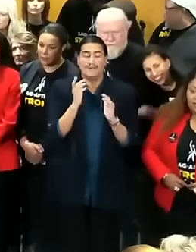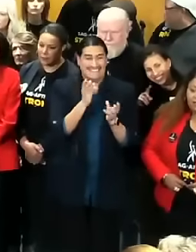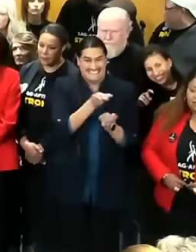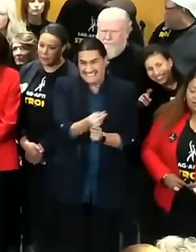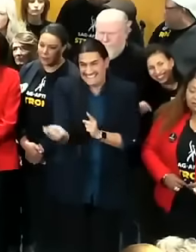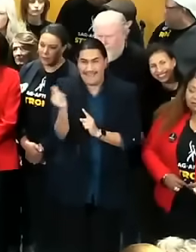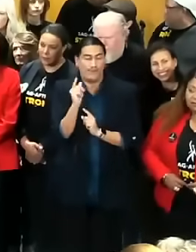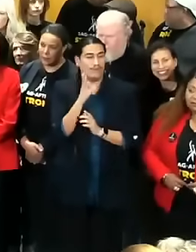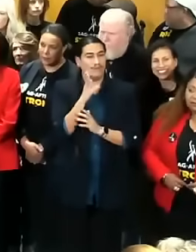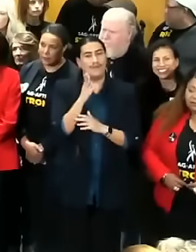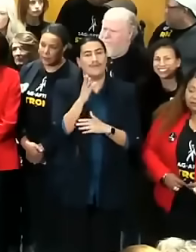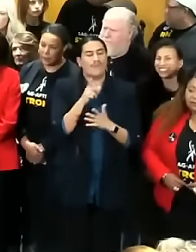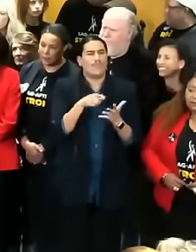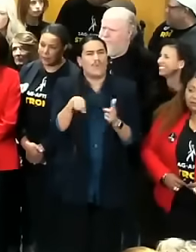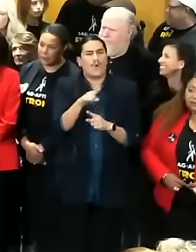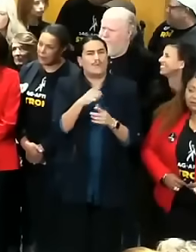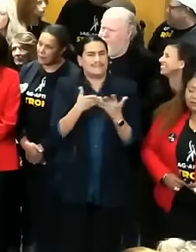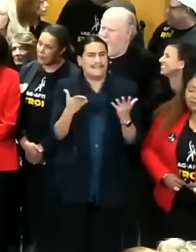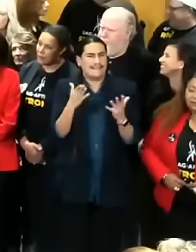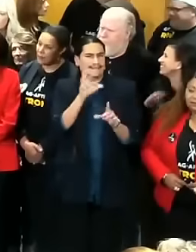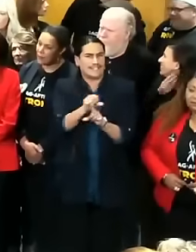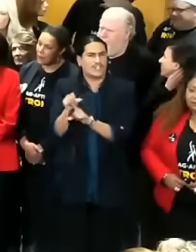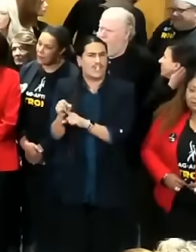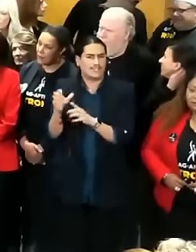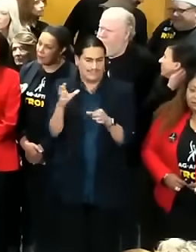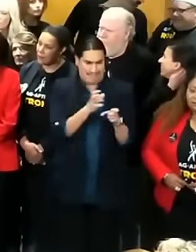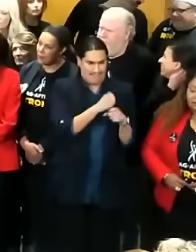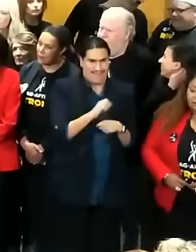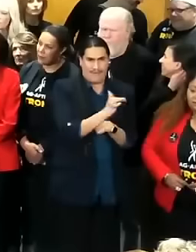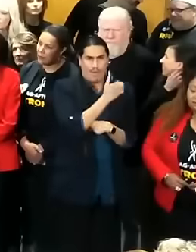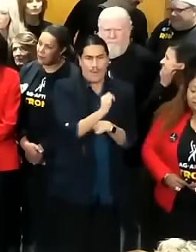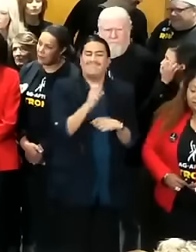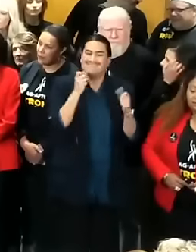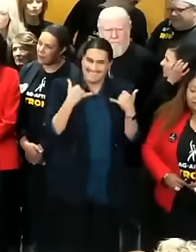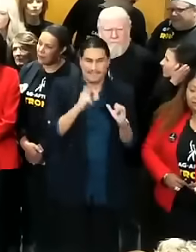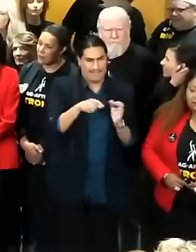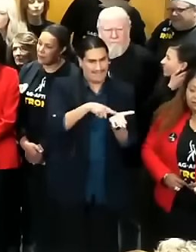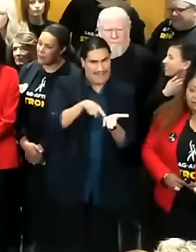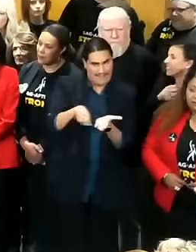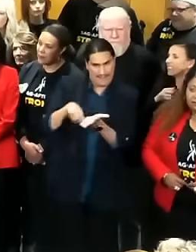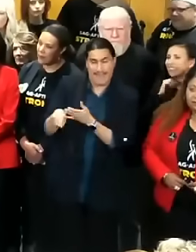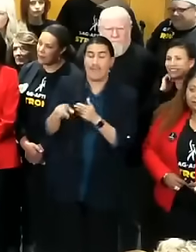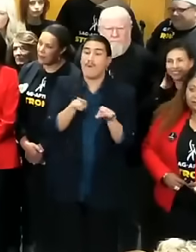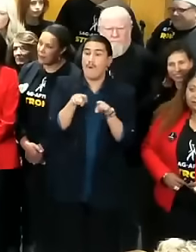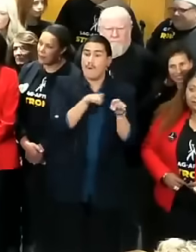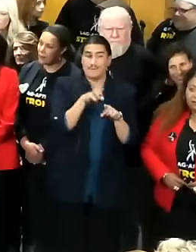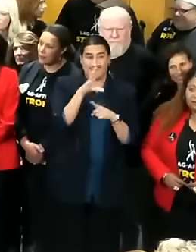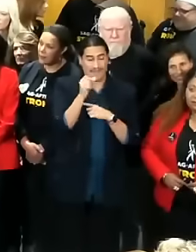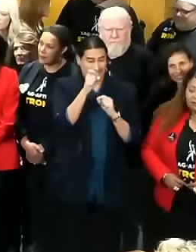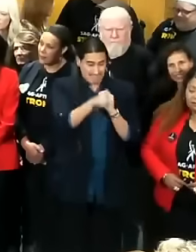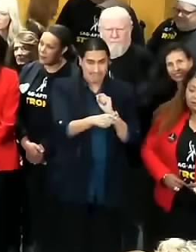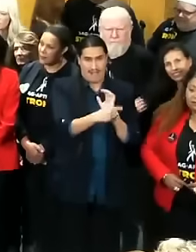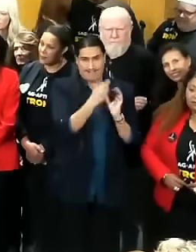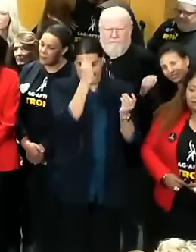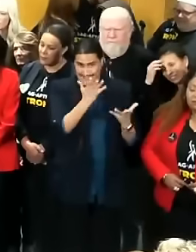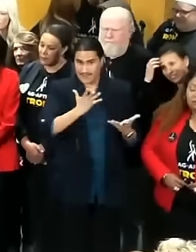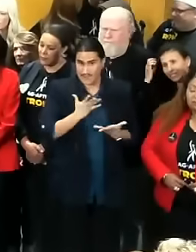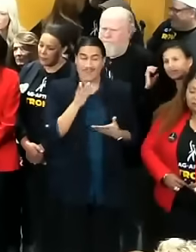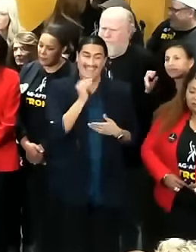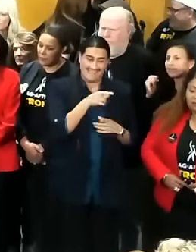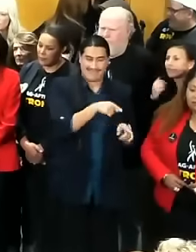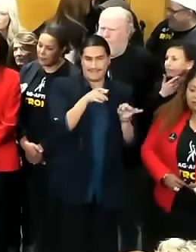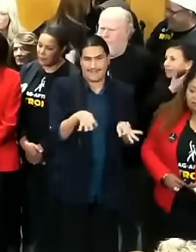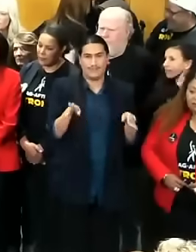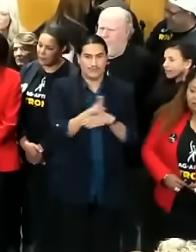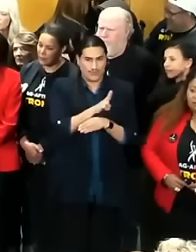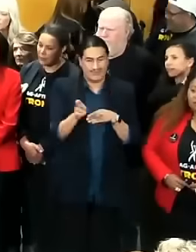part of those recognizable facial features. Number two, the companies are obligated to give us notice anytime that they use generative AI to